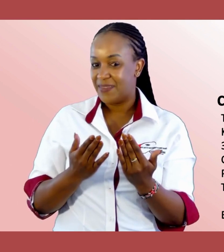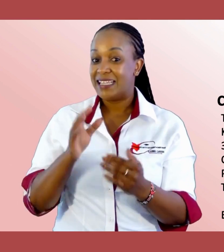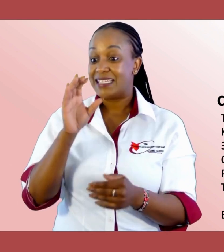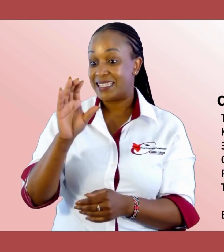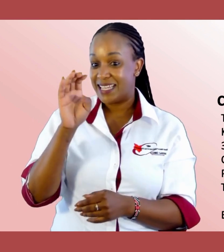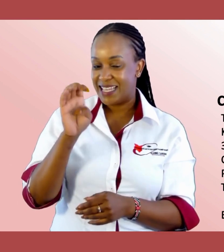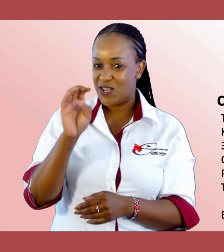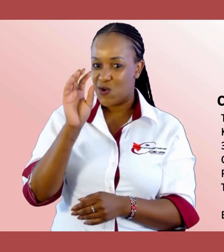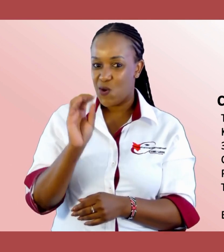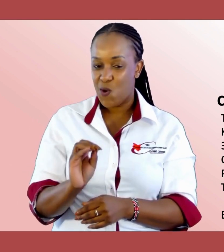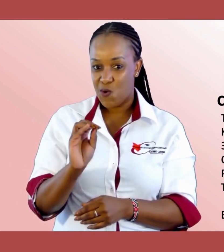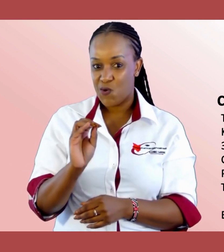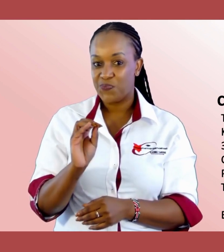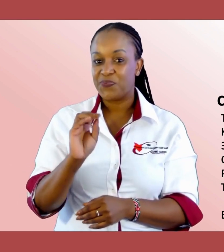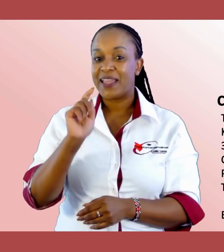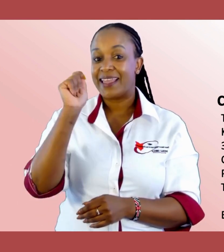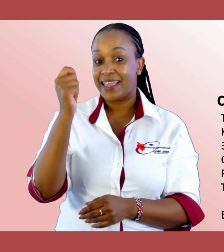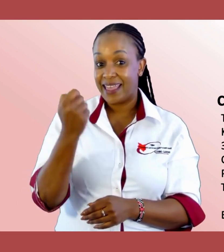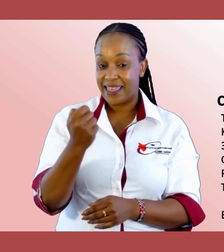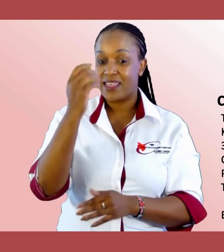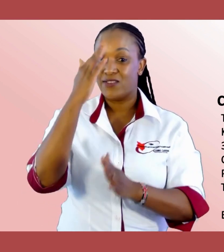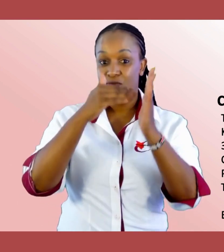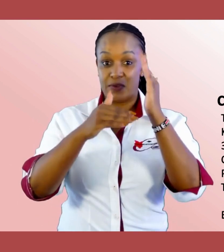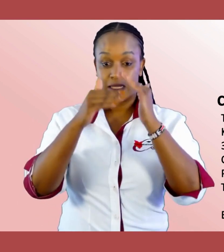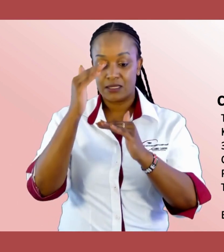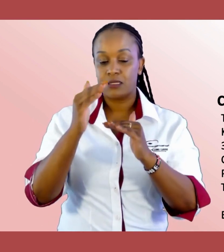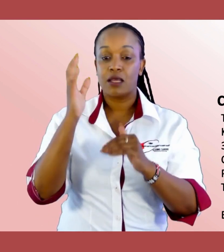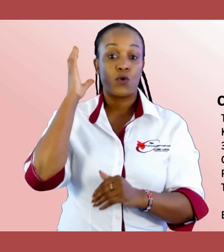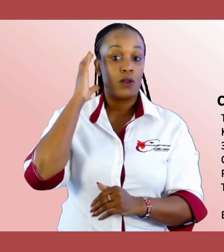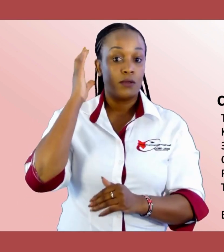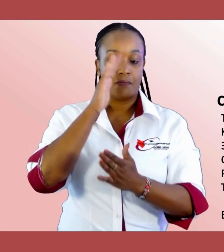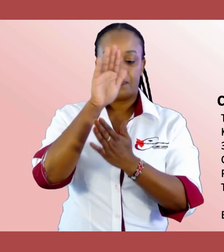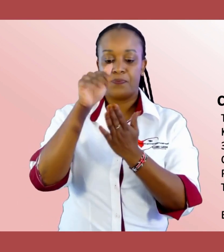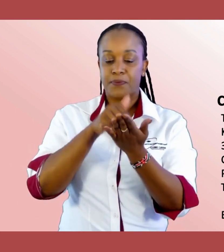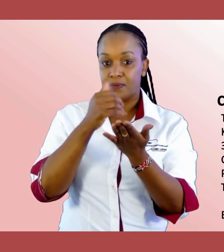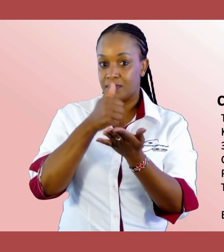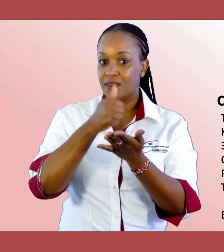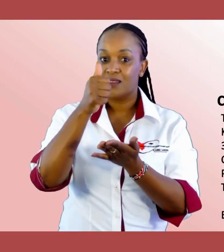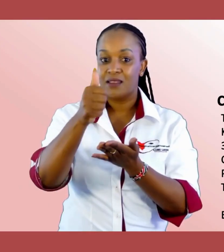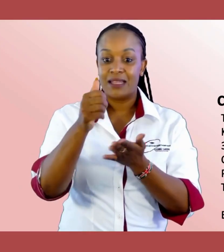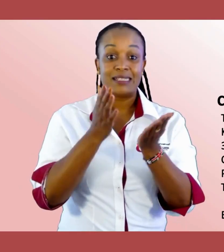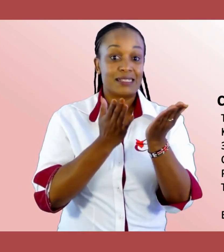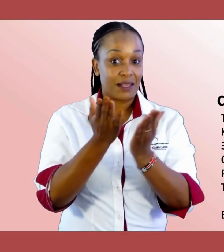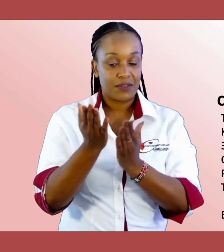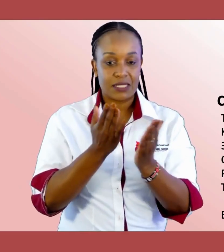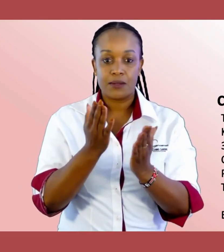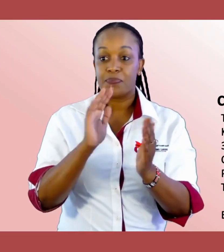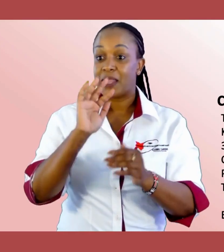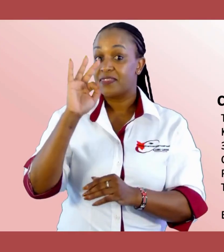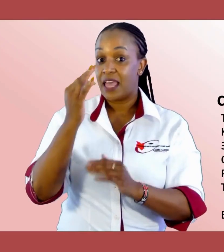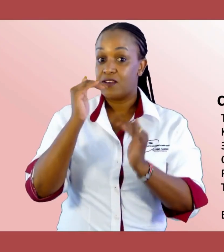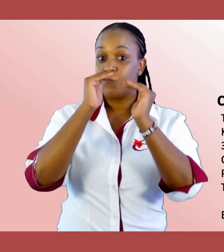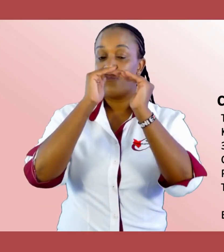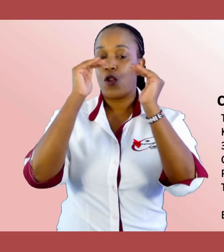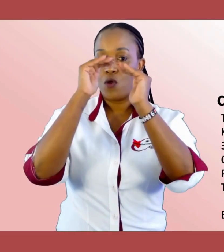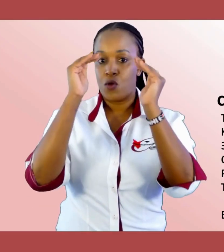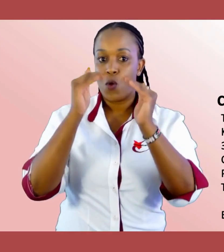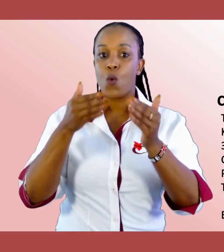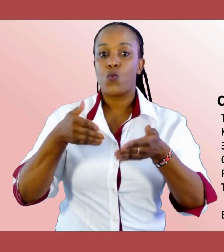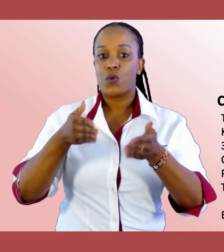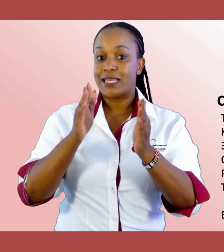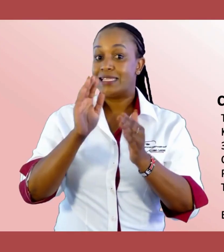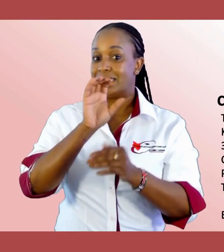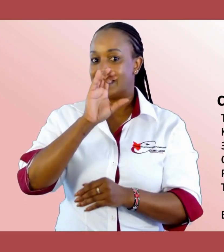the Chief Executive Officer, Kenya Universities and Colleges Central Placement Service, 3rd floor, Wing